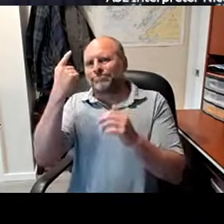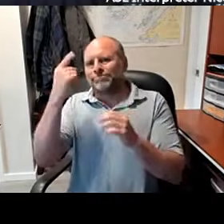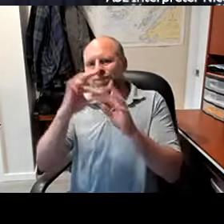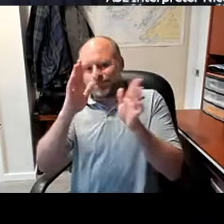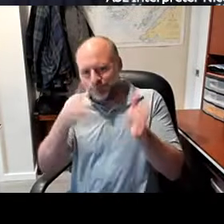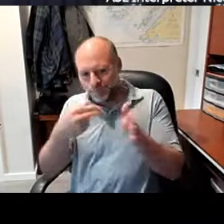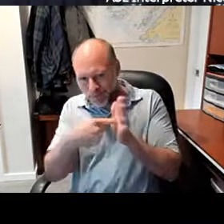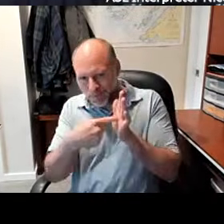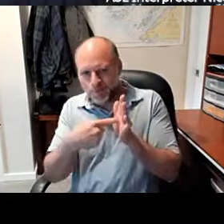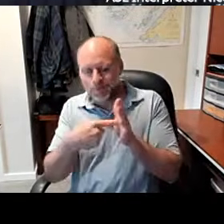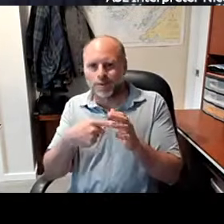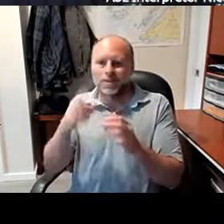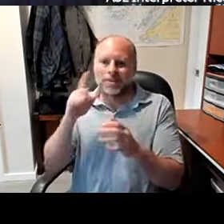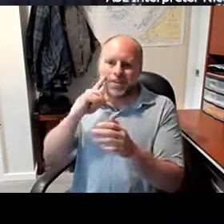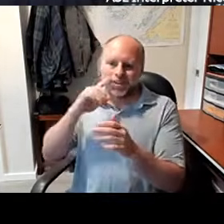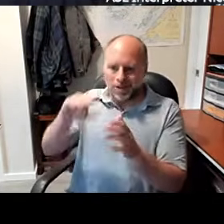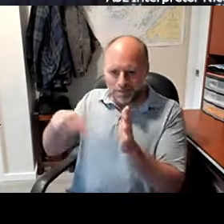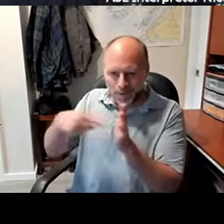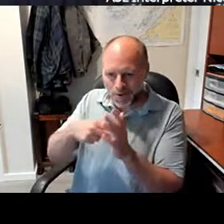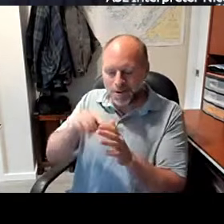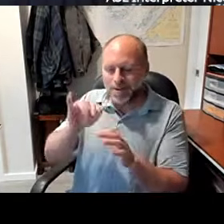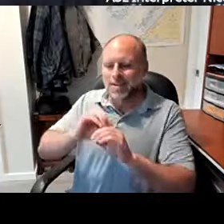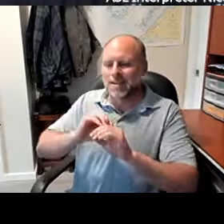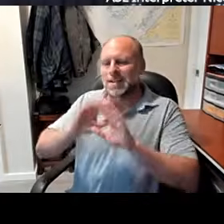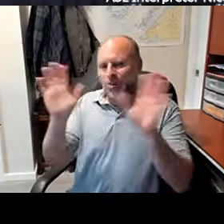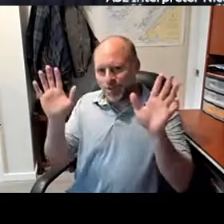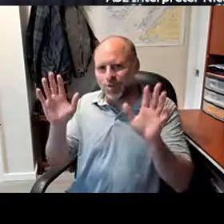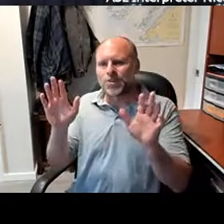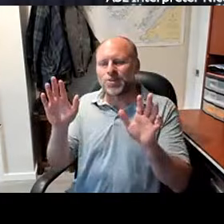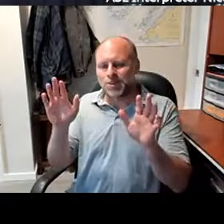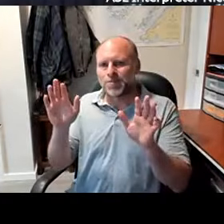was really awful.